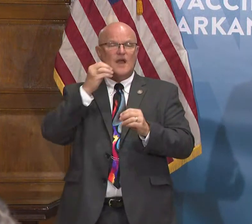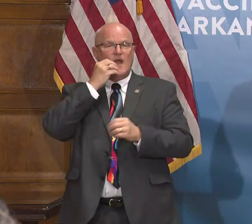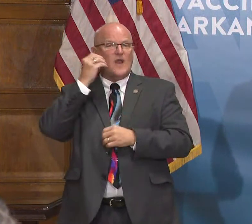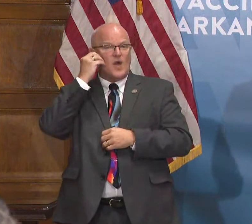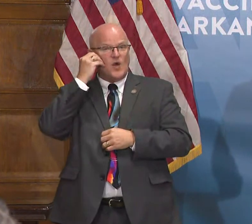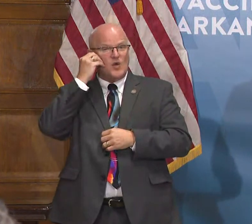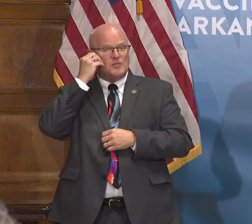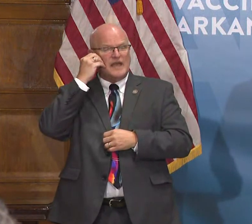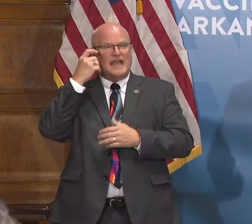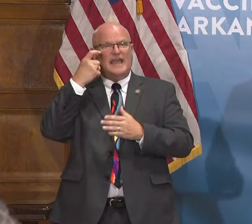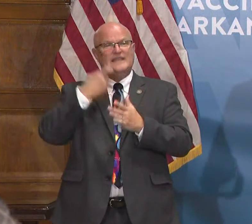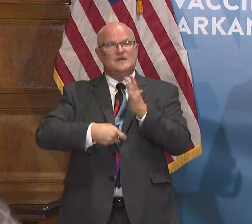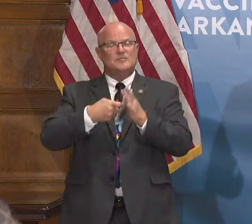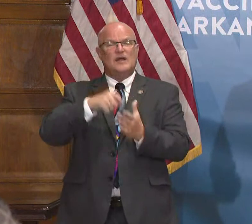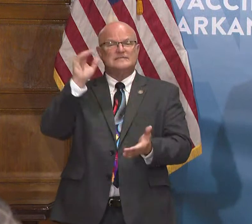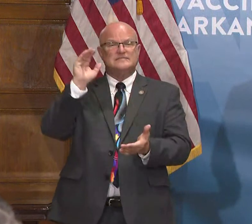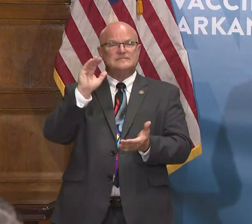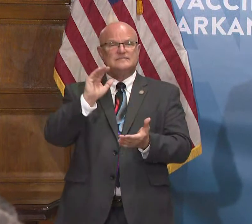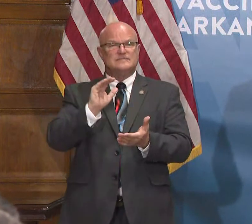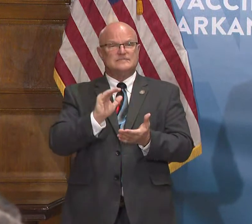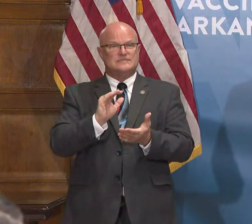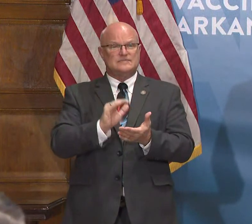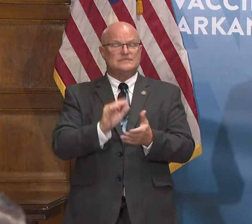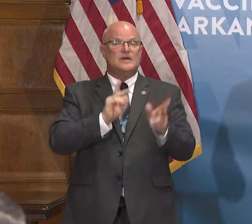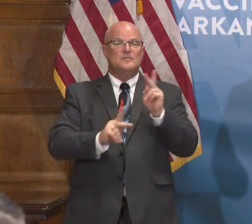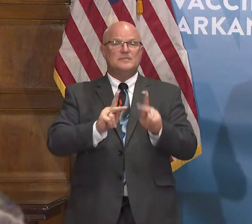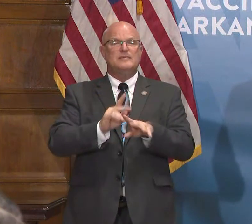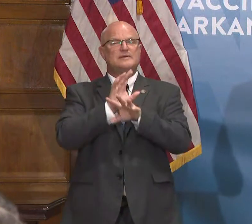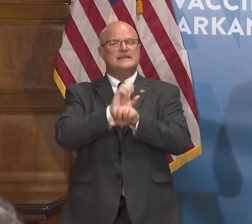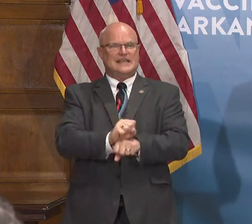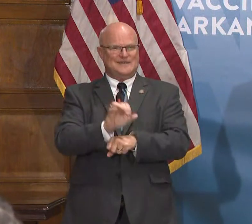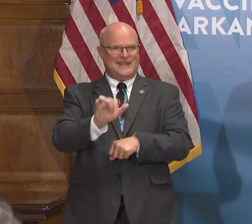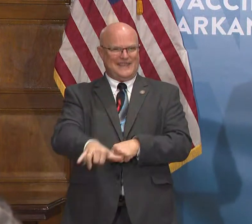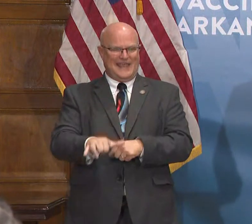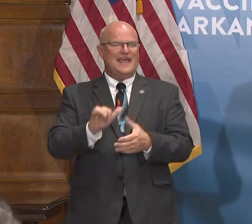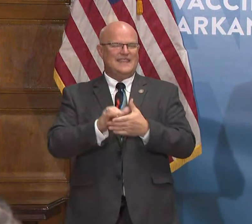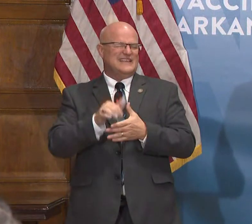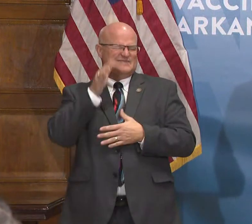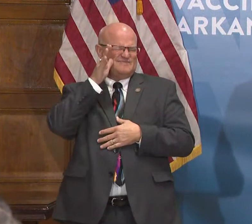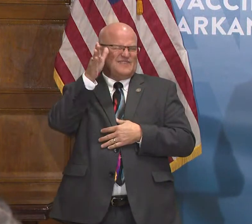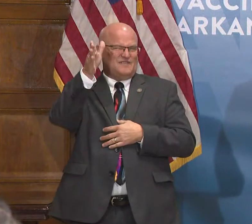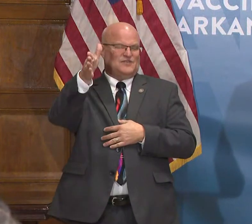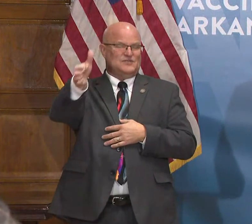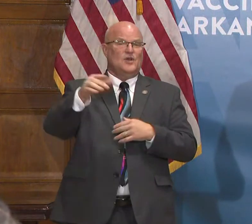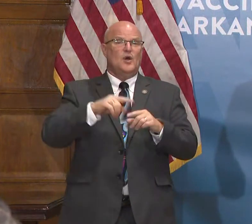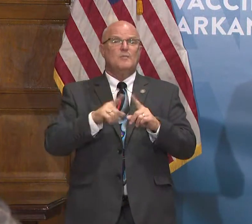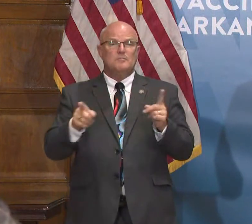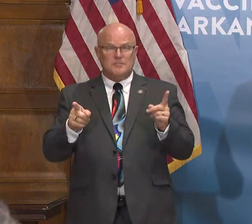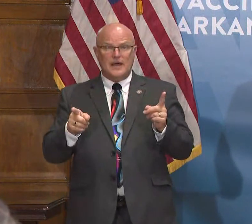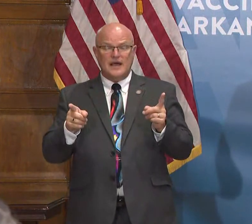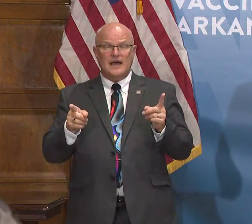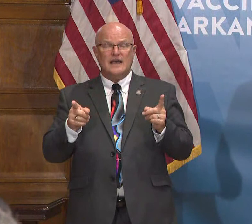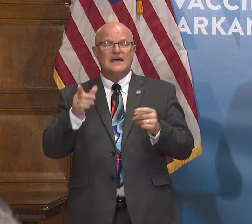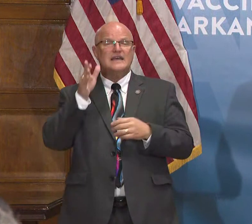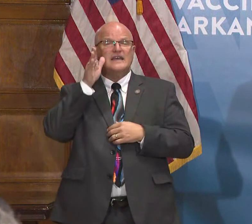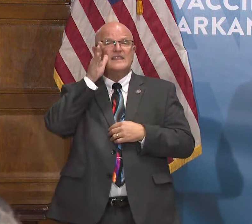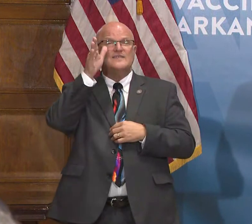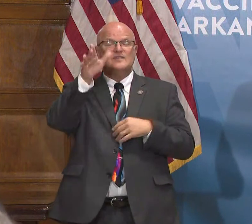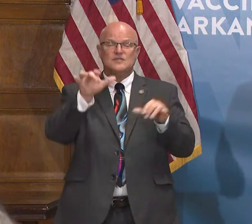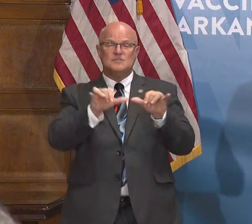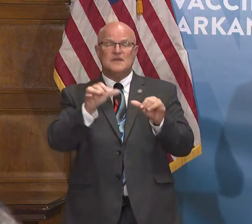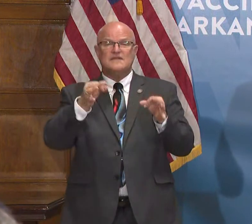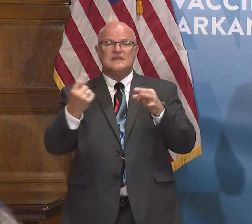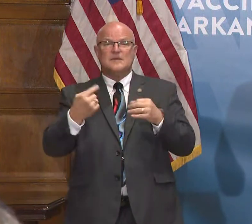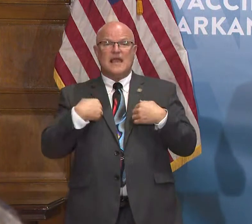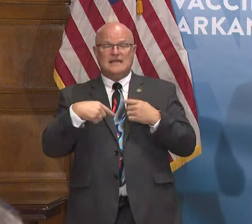less expensive. People get accustomed to it. I think that's just the pattern for the future. But we will be able to measure, though, if